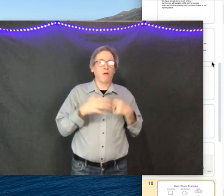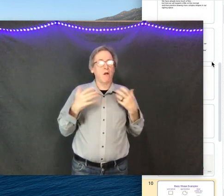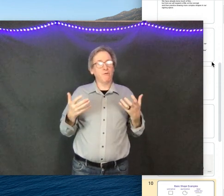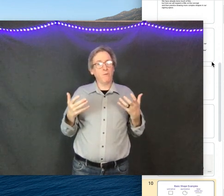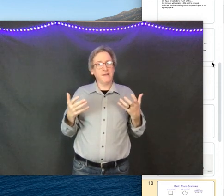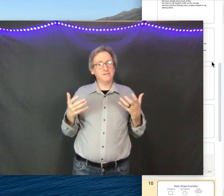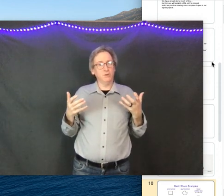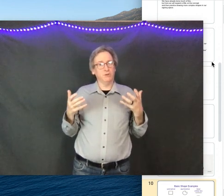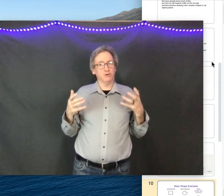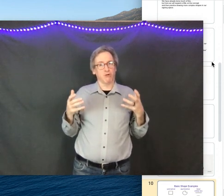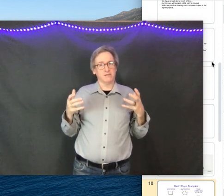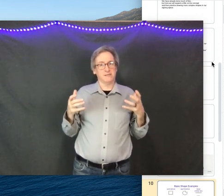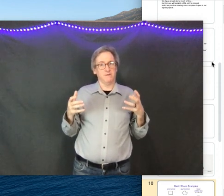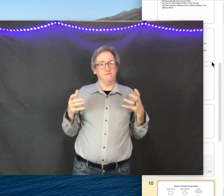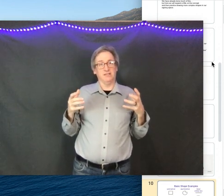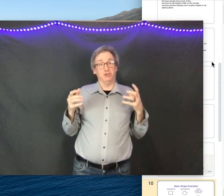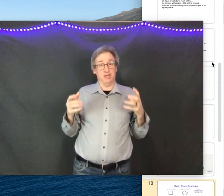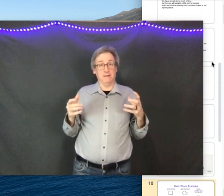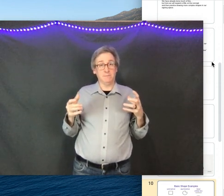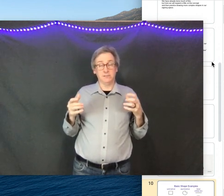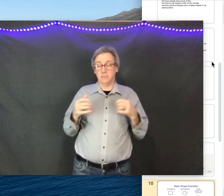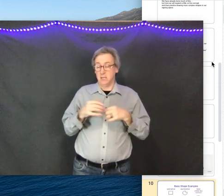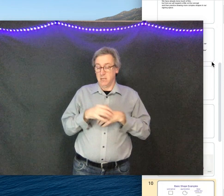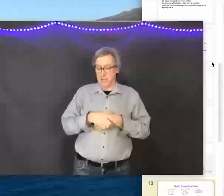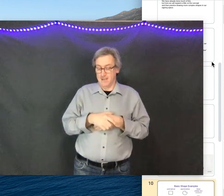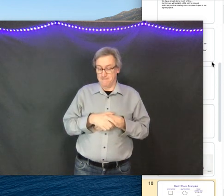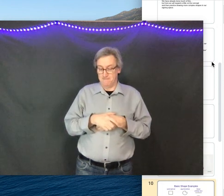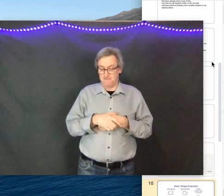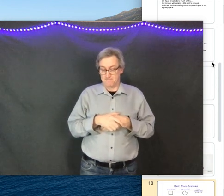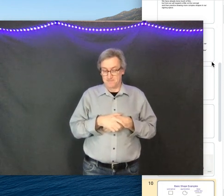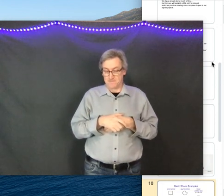There are other ways that you can draw some of these shapes